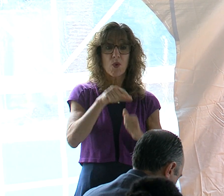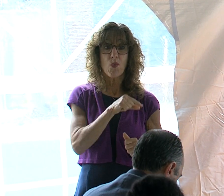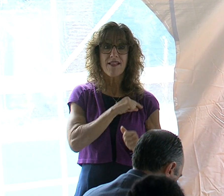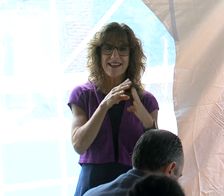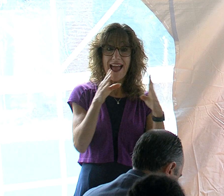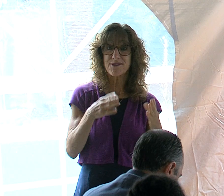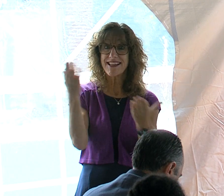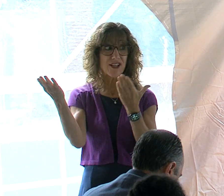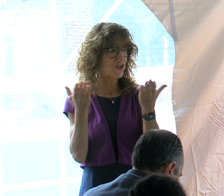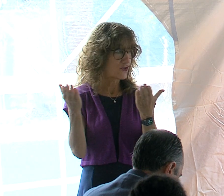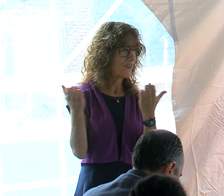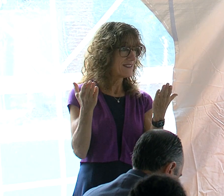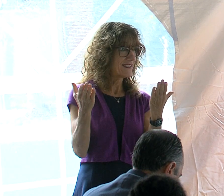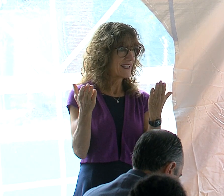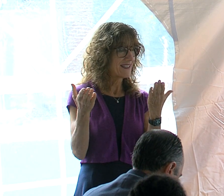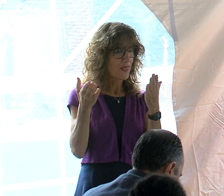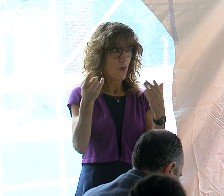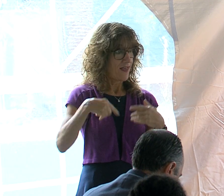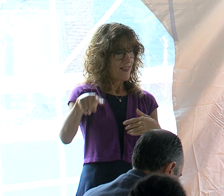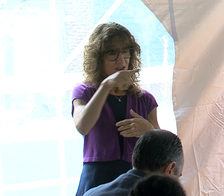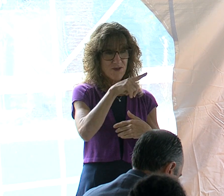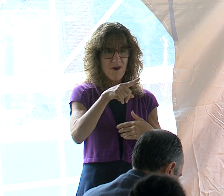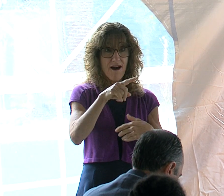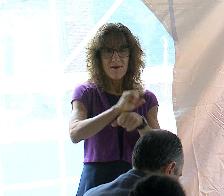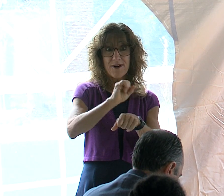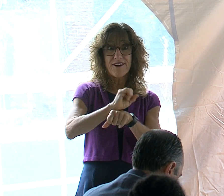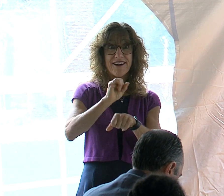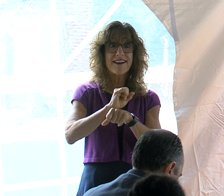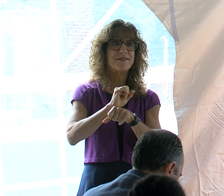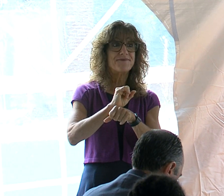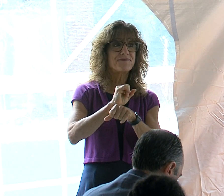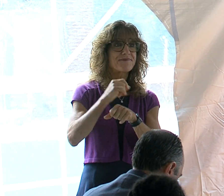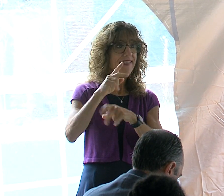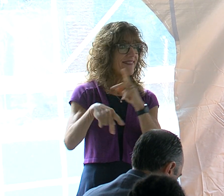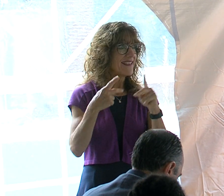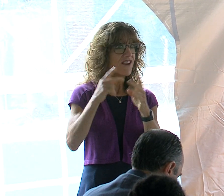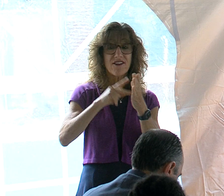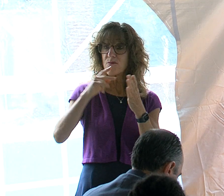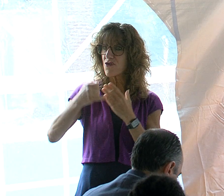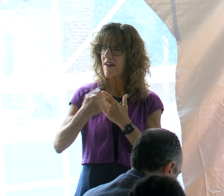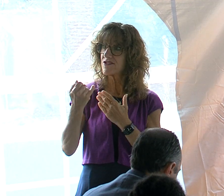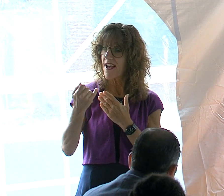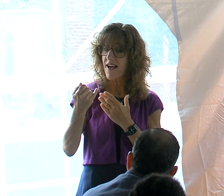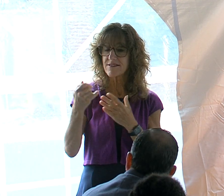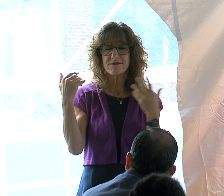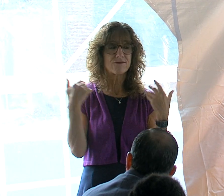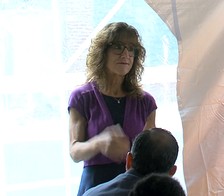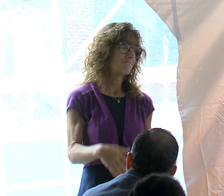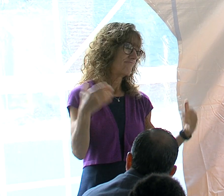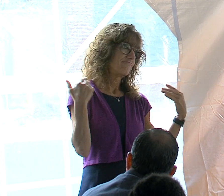and services in the way that you all are in this type of project, it